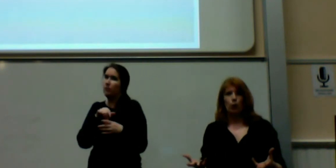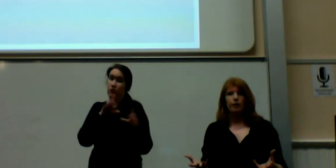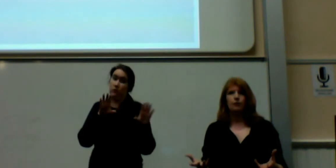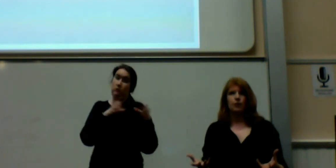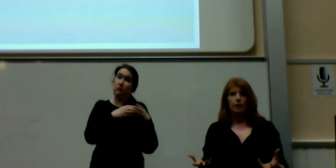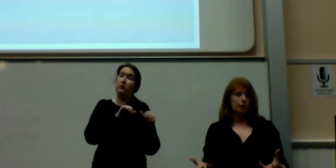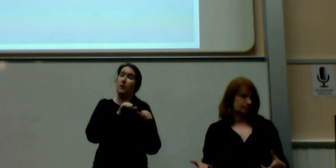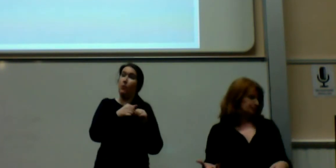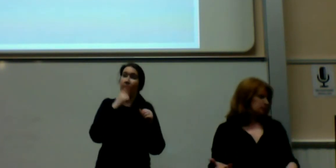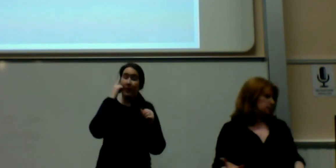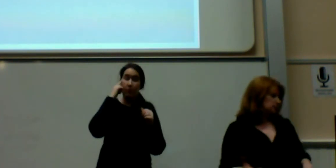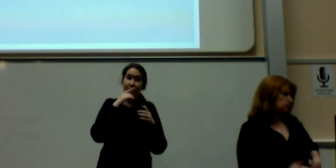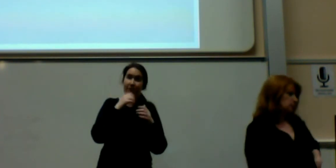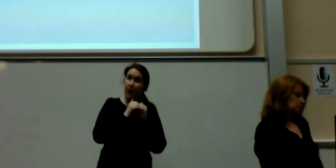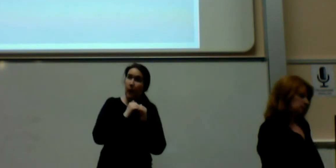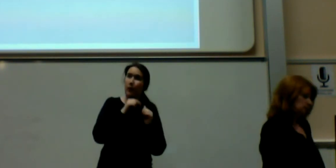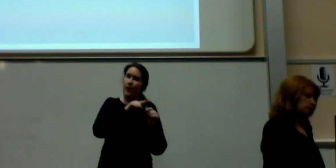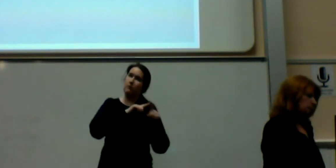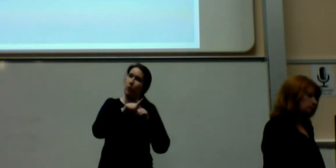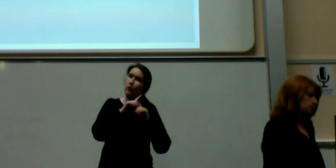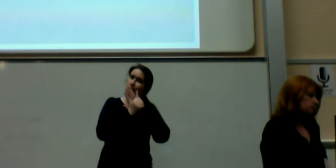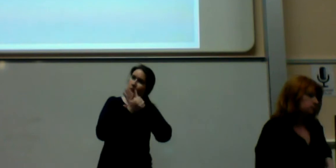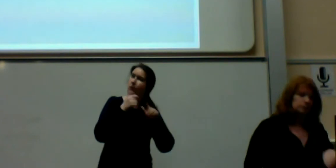sophisticated way of thinking.